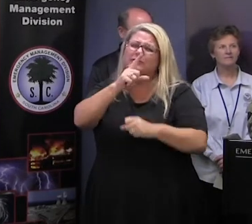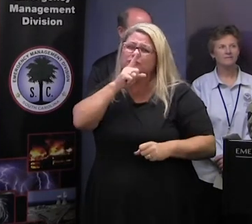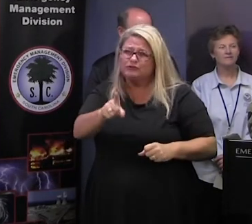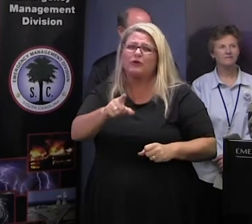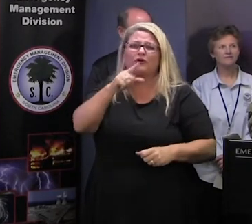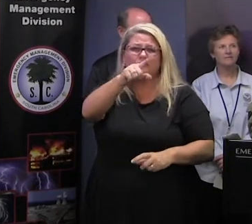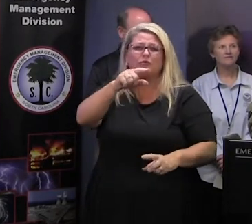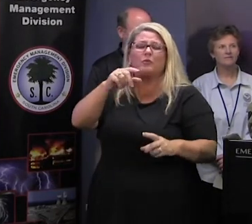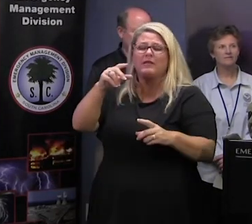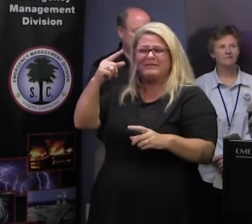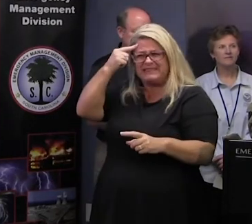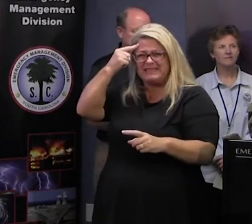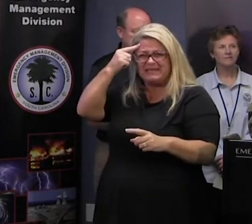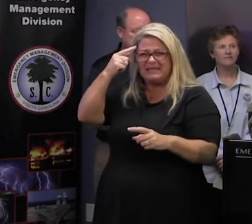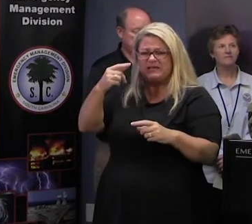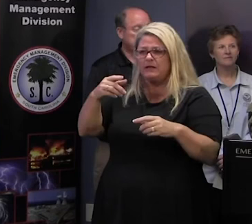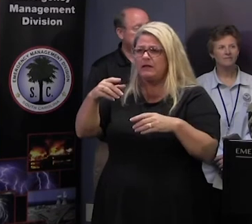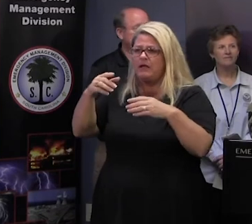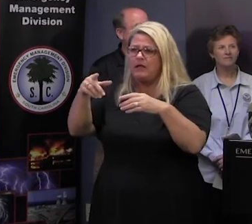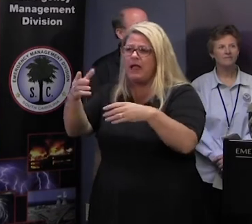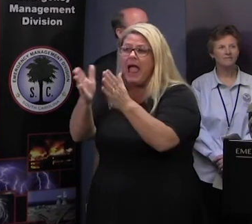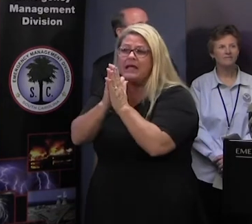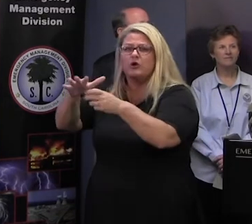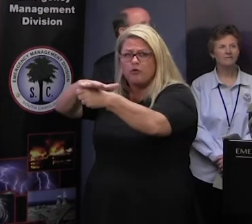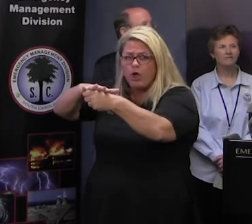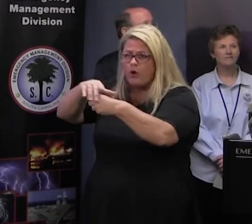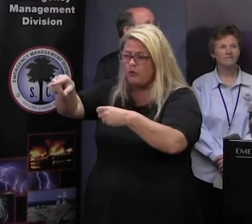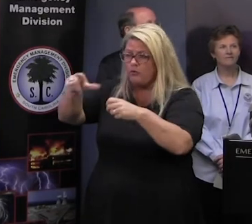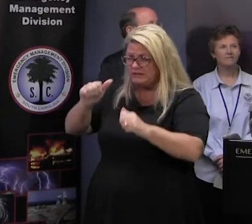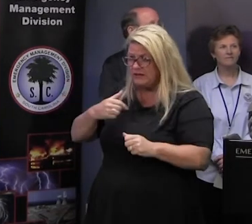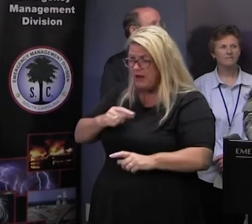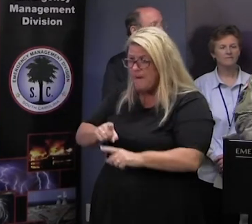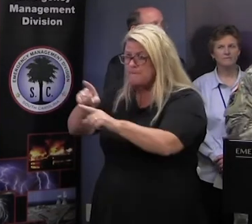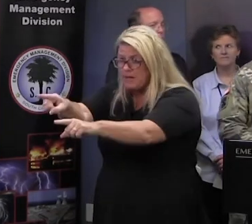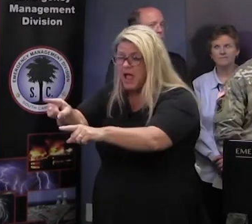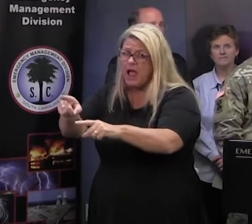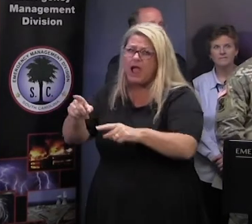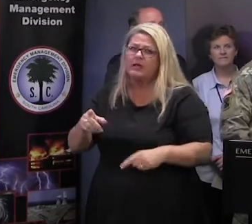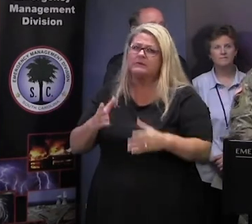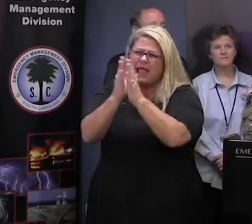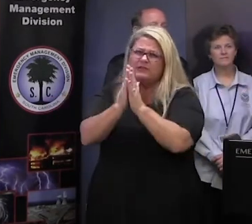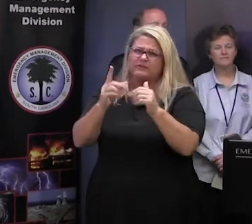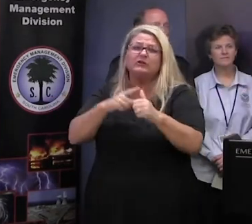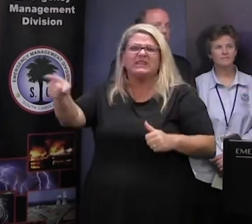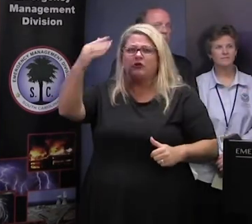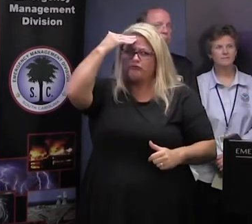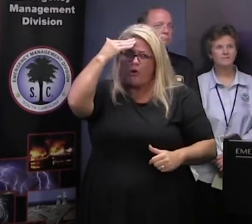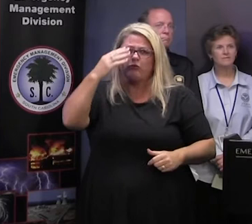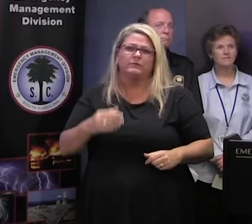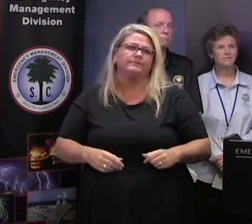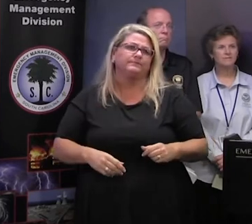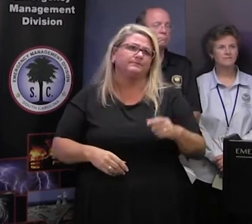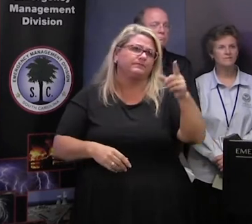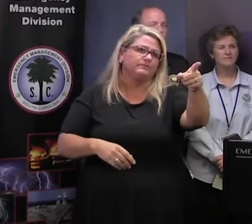coordinate your reentry with the local authorities, because they have the best information. Just to go back to FEMA for a little bit, you know,